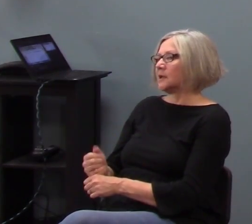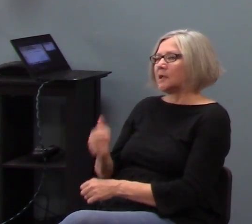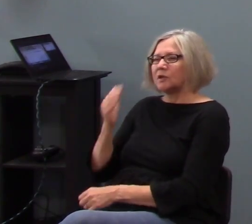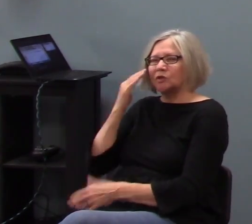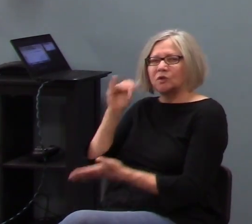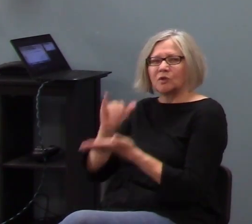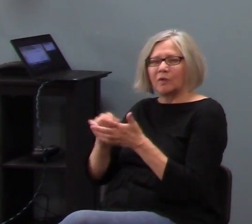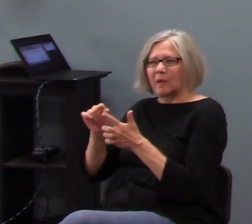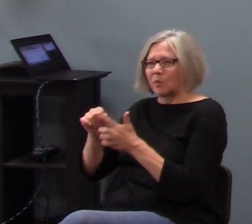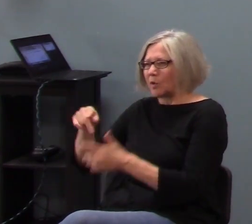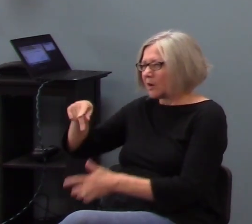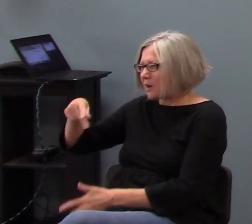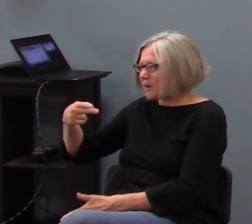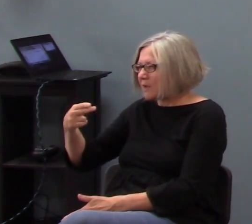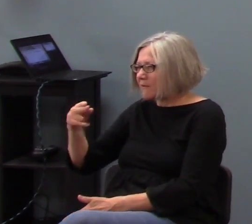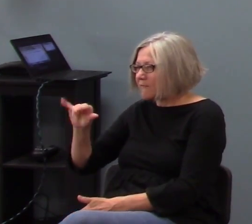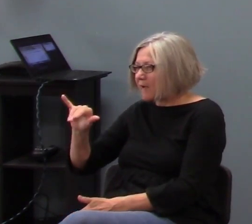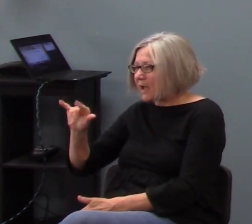phylum? Anybody?